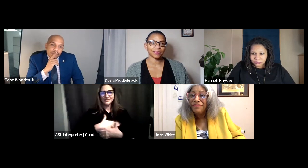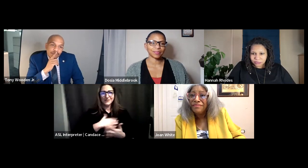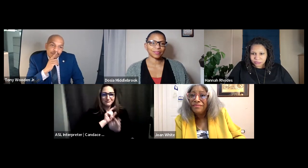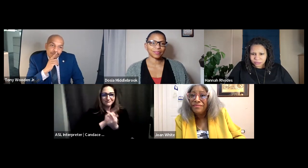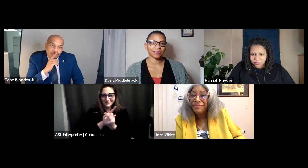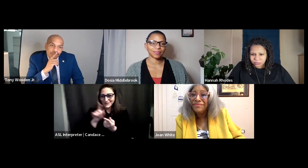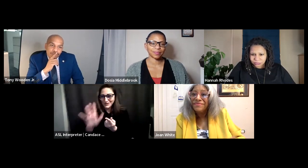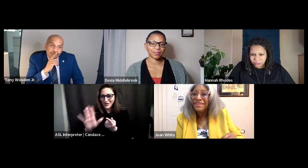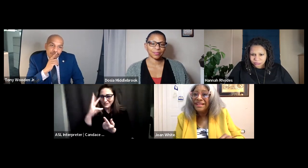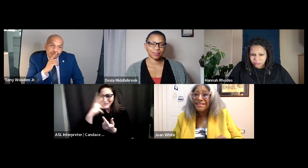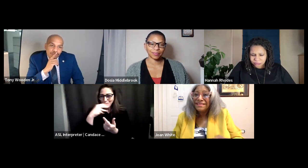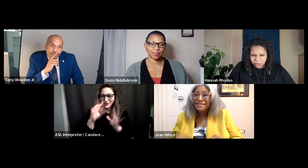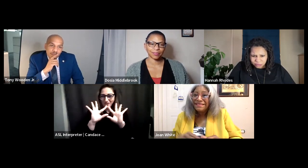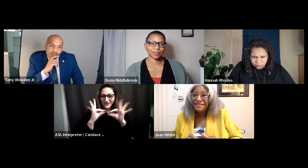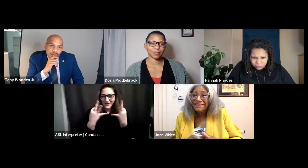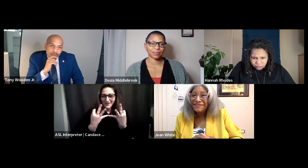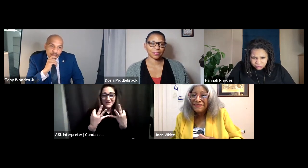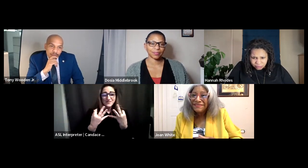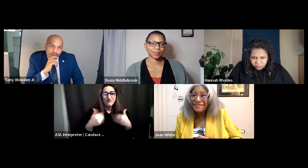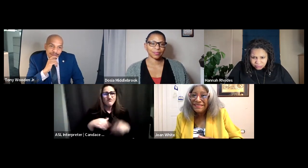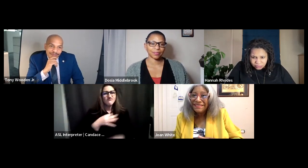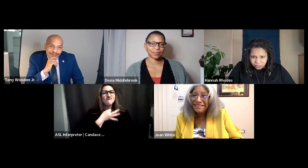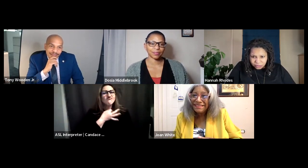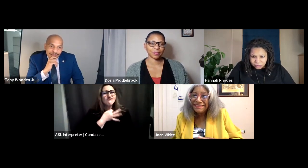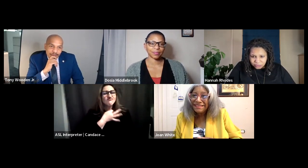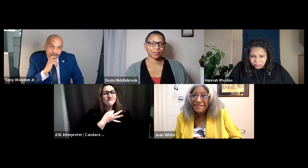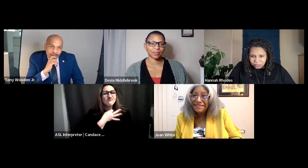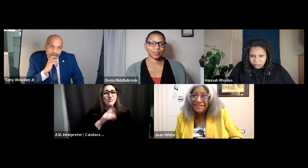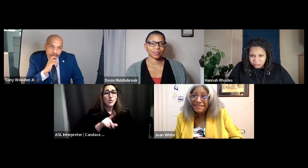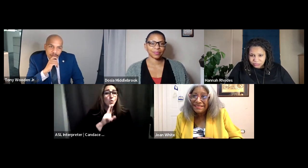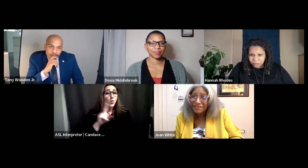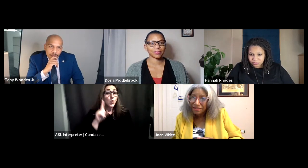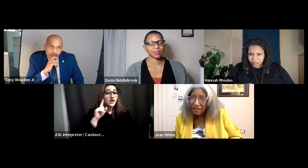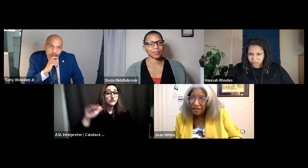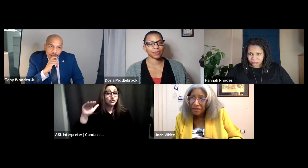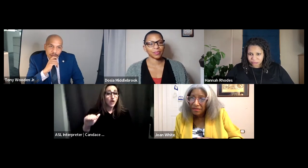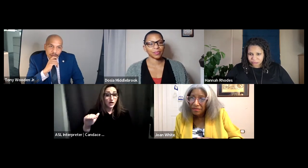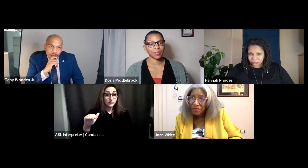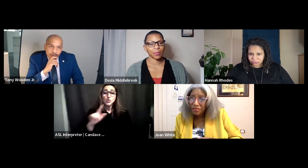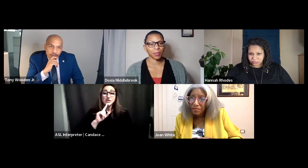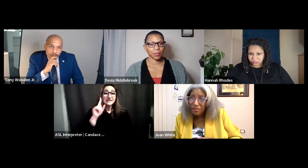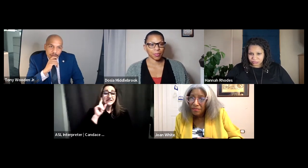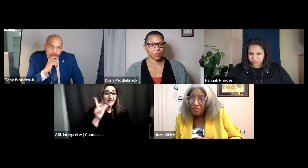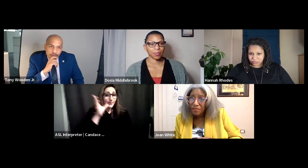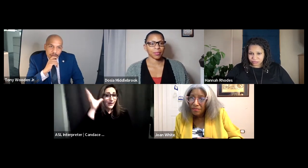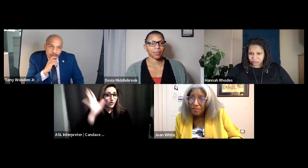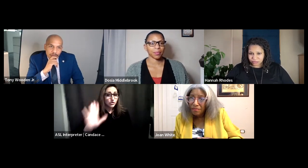My question is, I'm curious if when a deaf child was born to deaf parents in your family, I'm wondering if